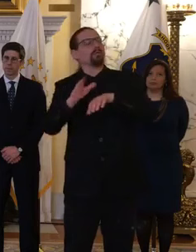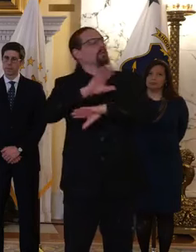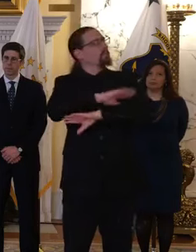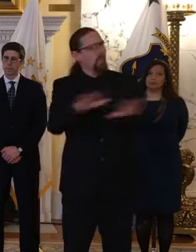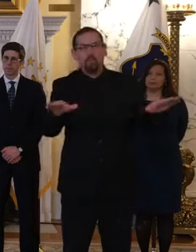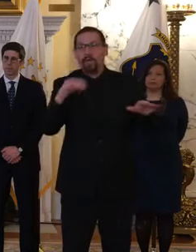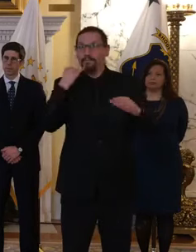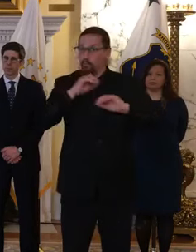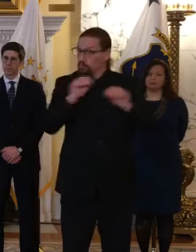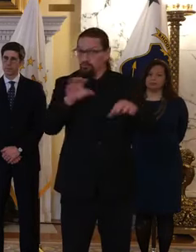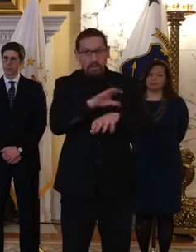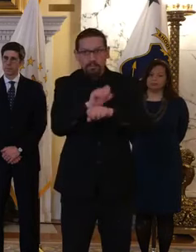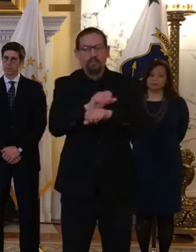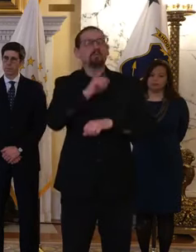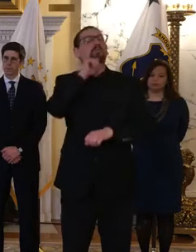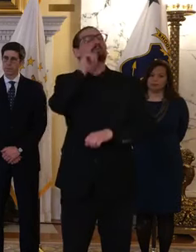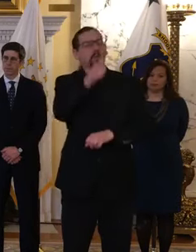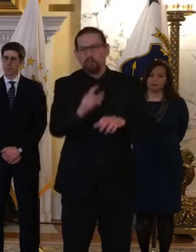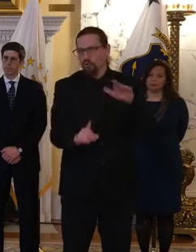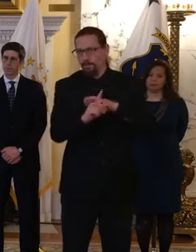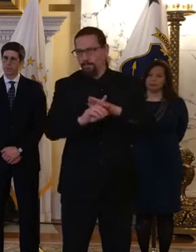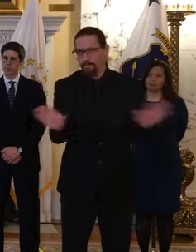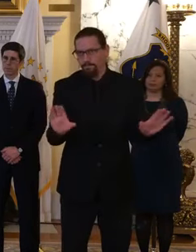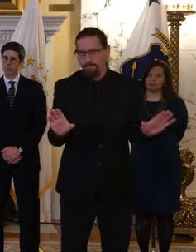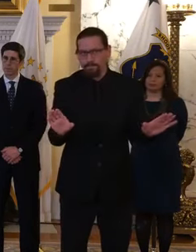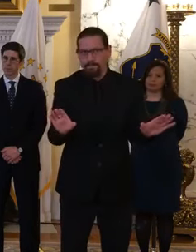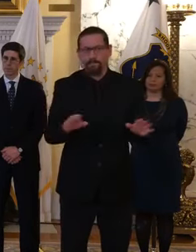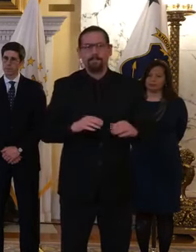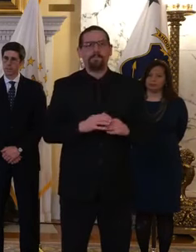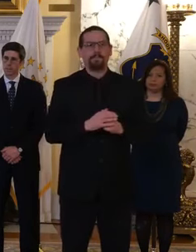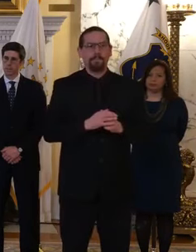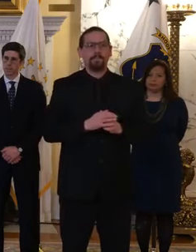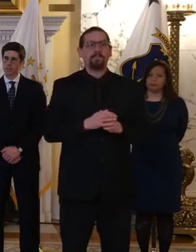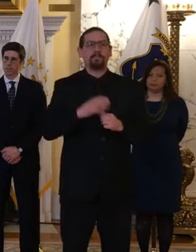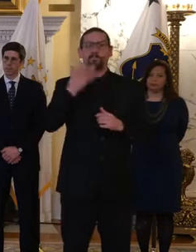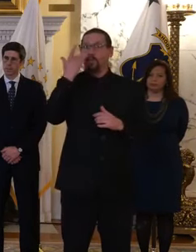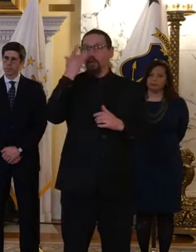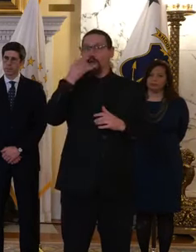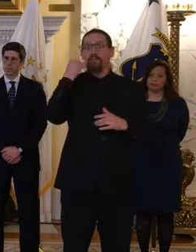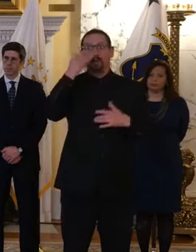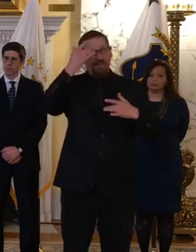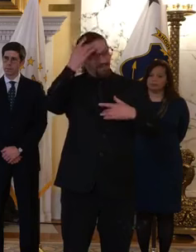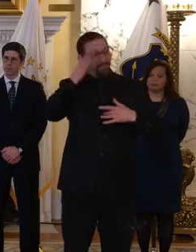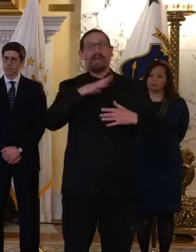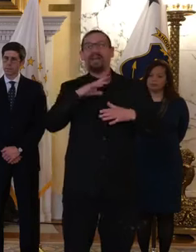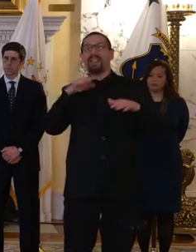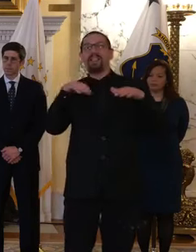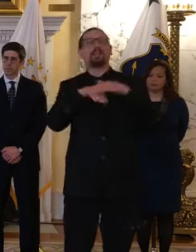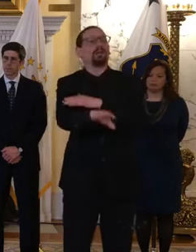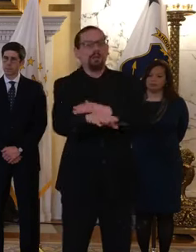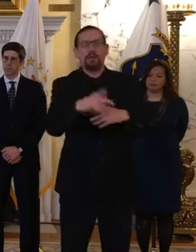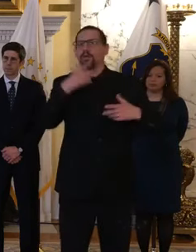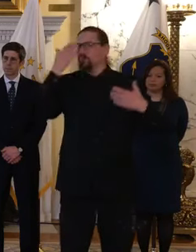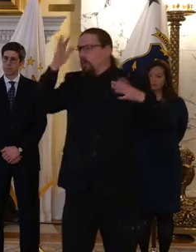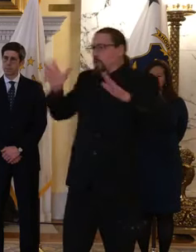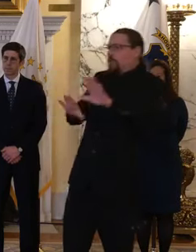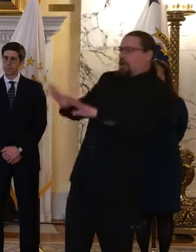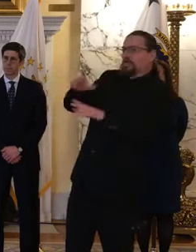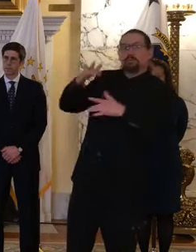As we have been saying, we want to expand testing so we can start pinpointing our response